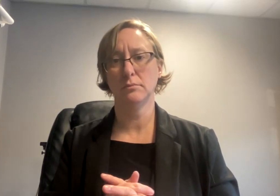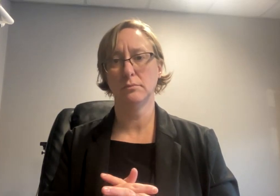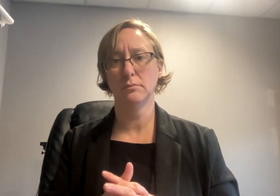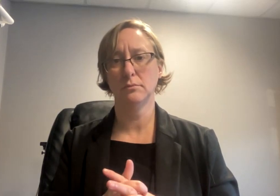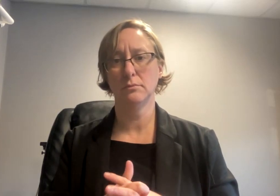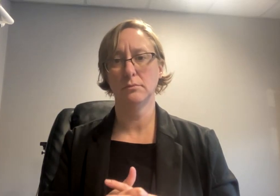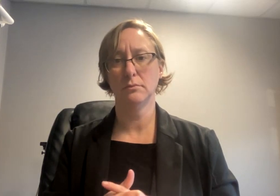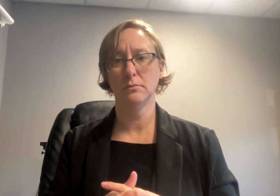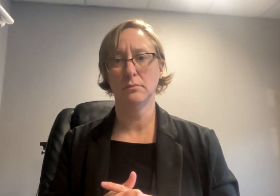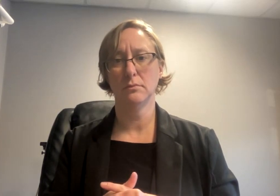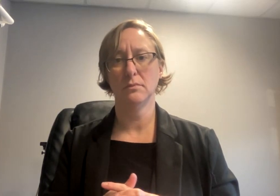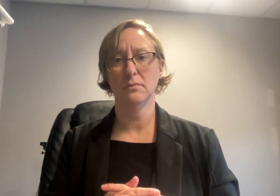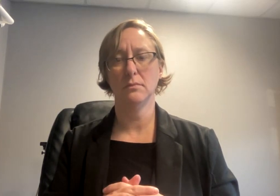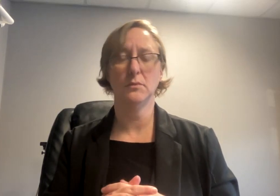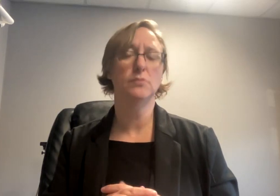For